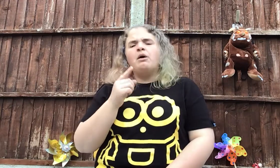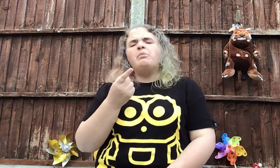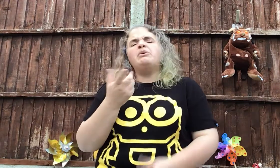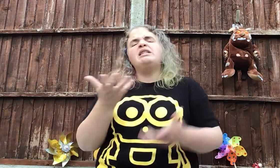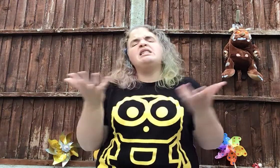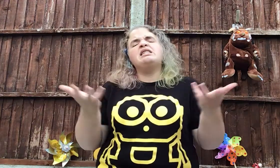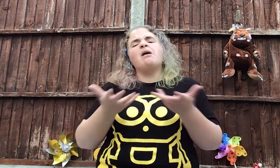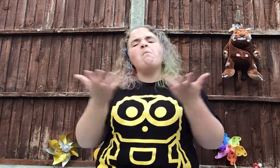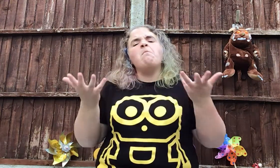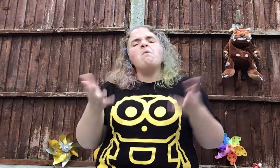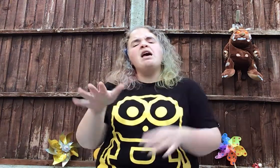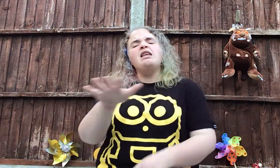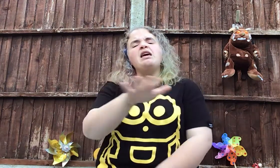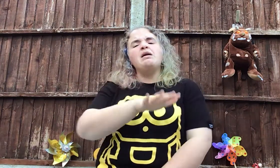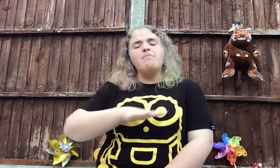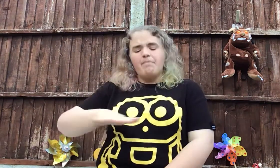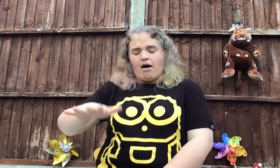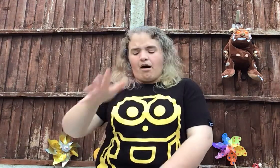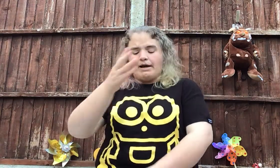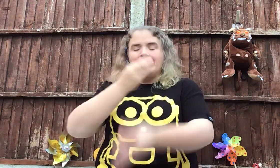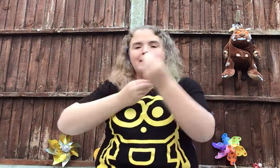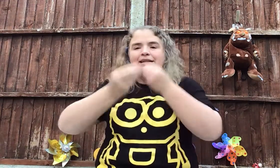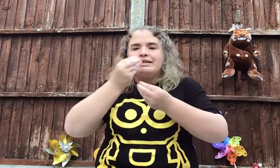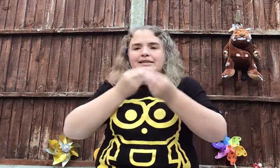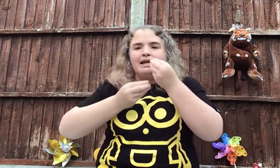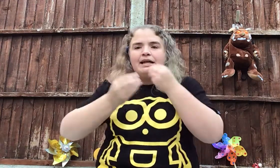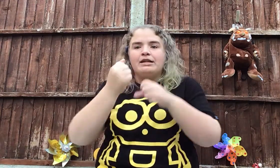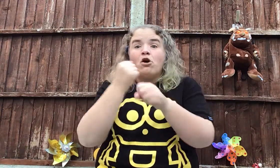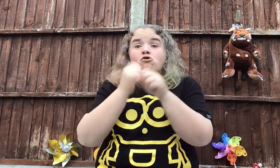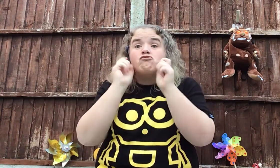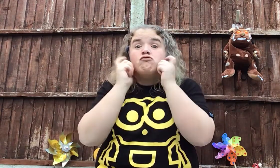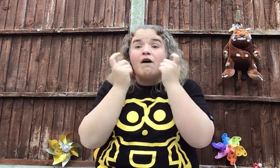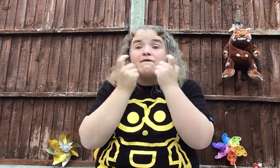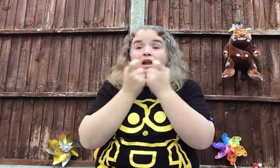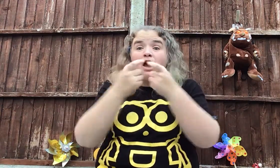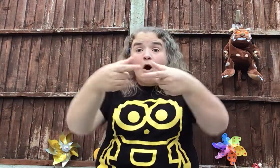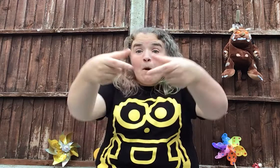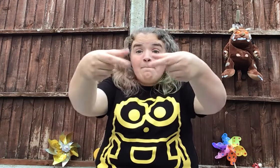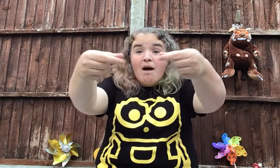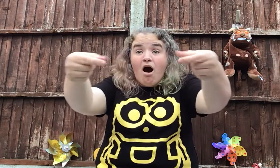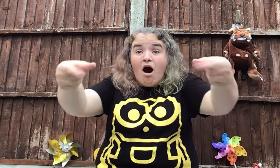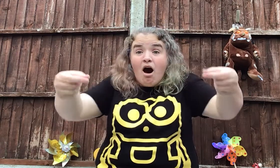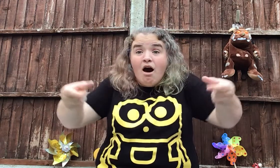But he's somewhere nearby eating Gruffalo pie.